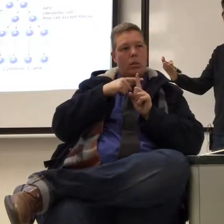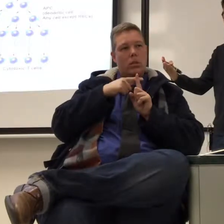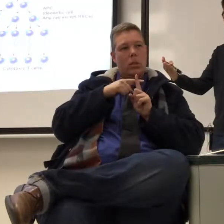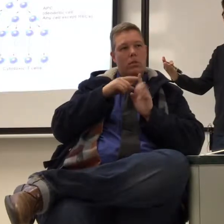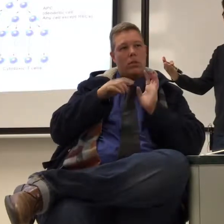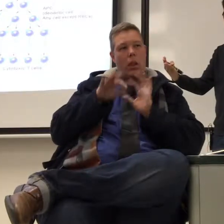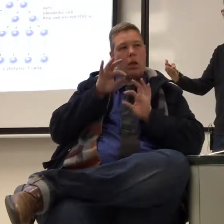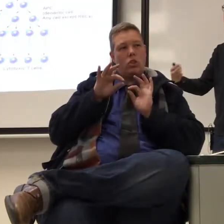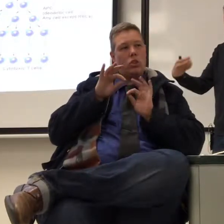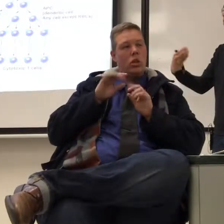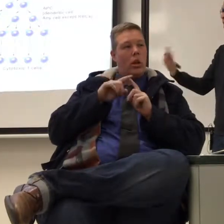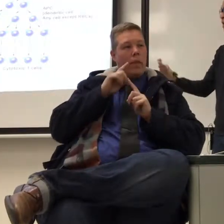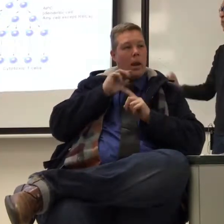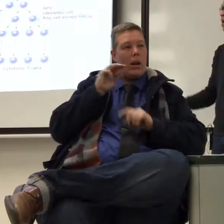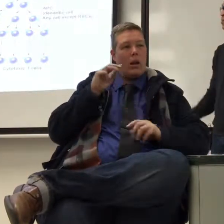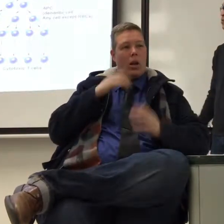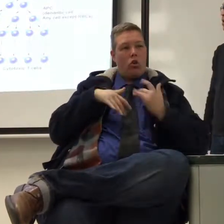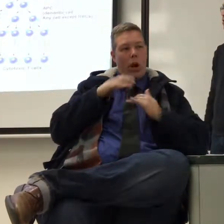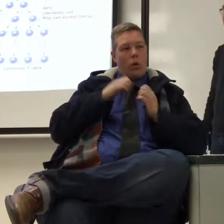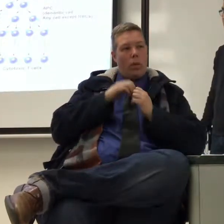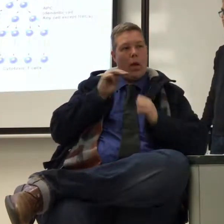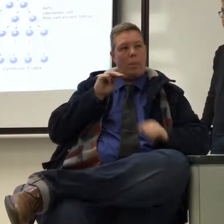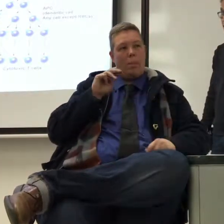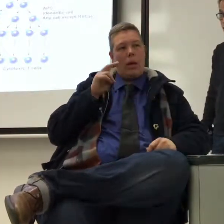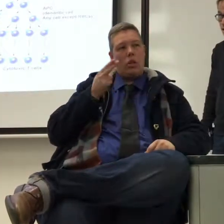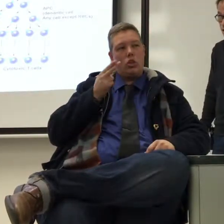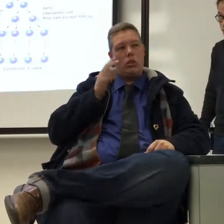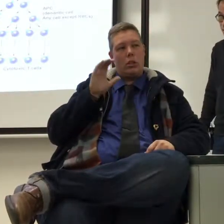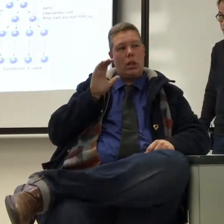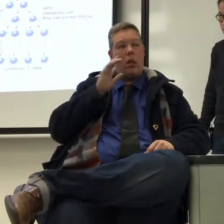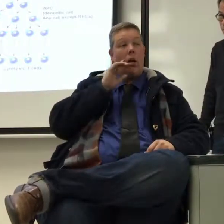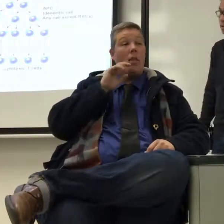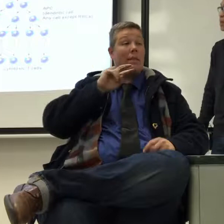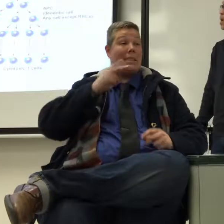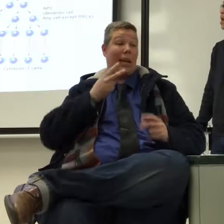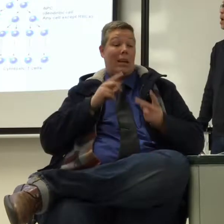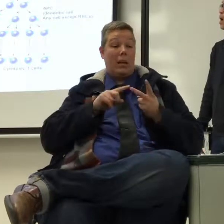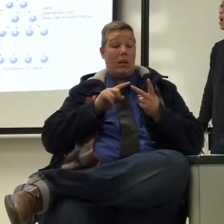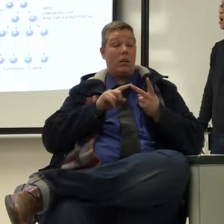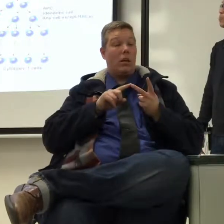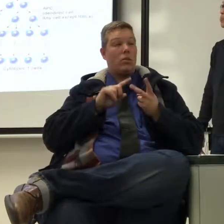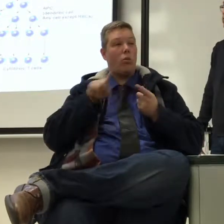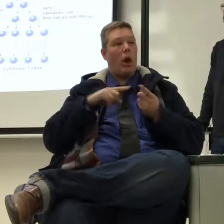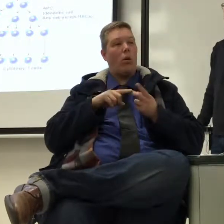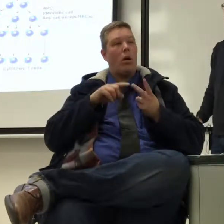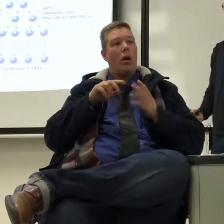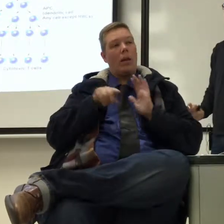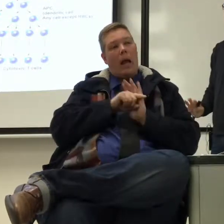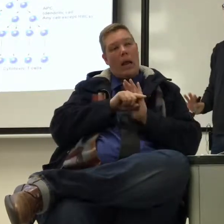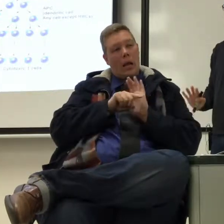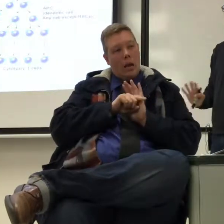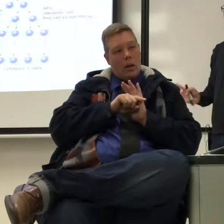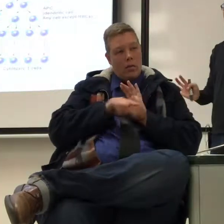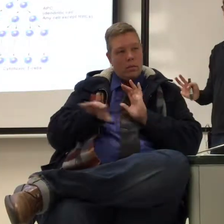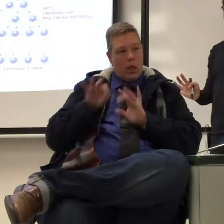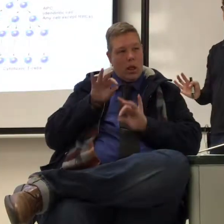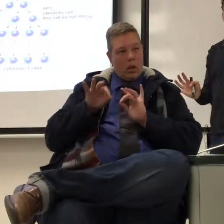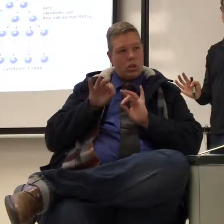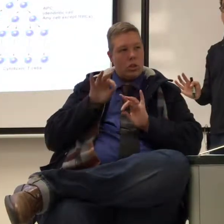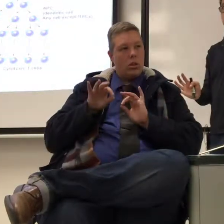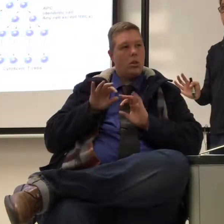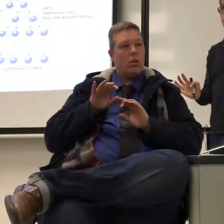MHC. The second round is a round of negative selection. You don't